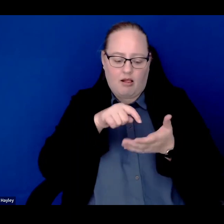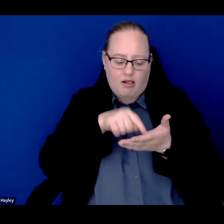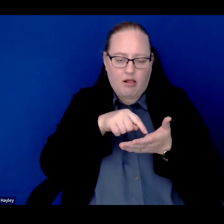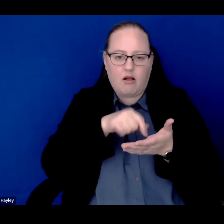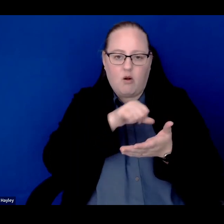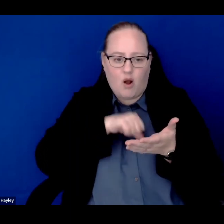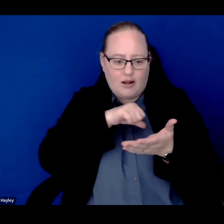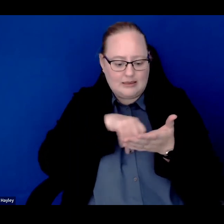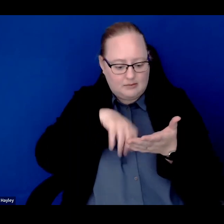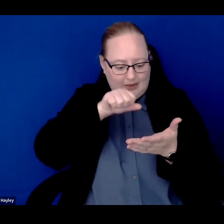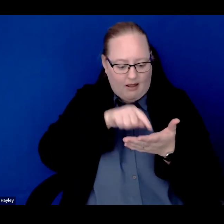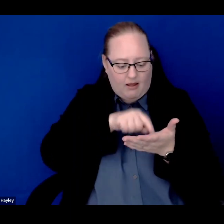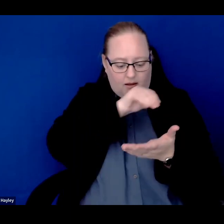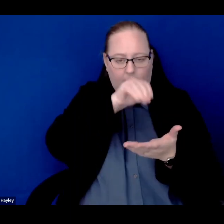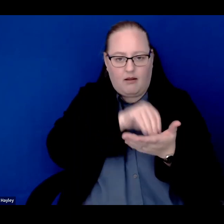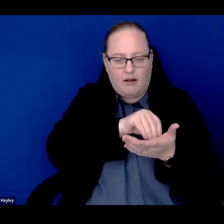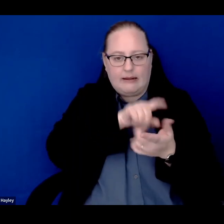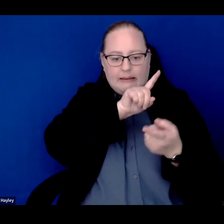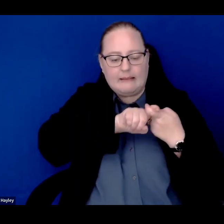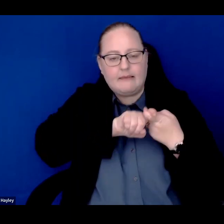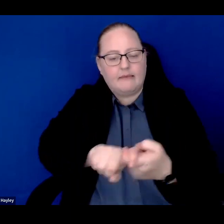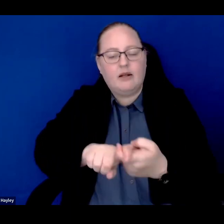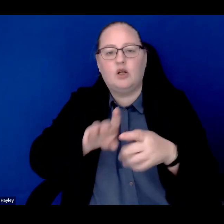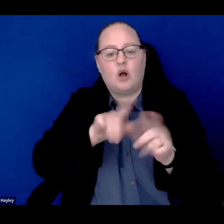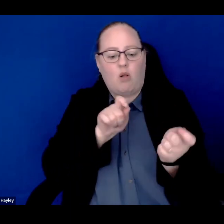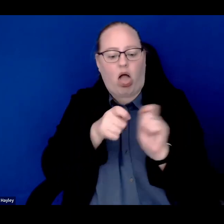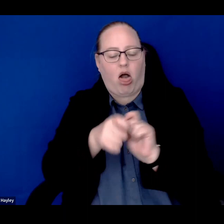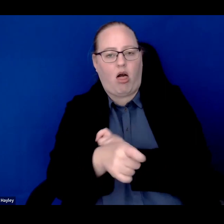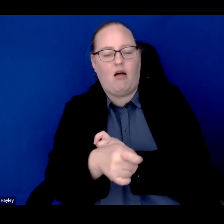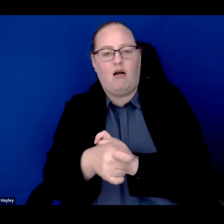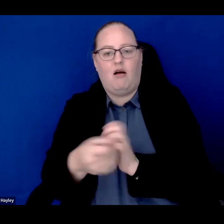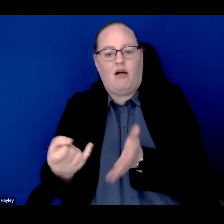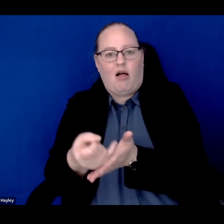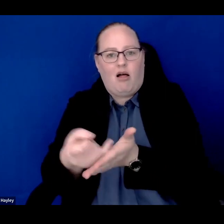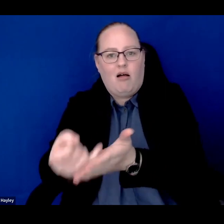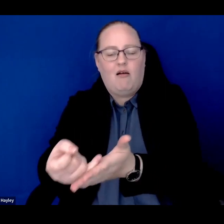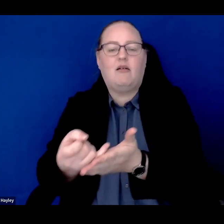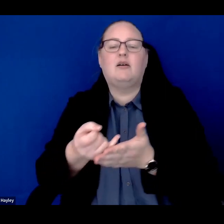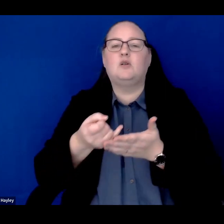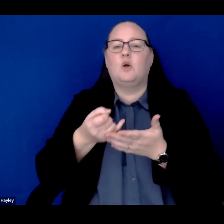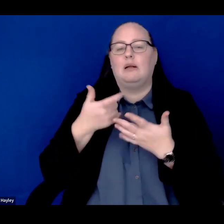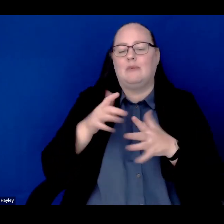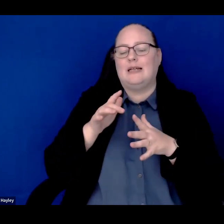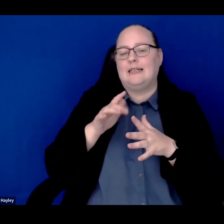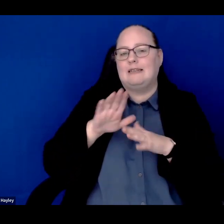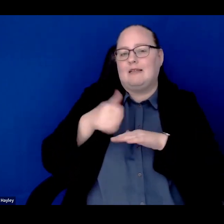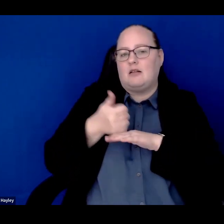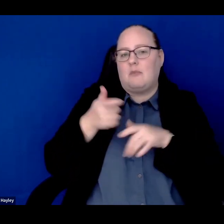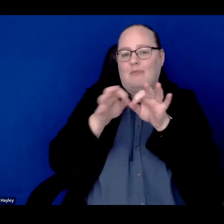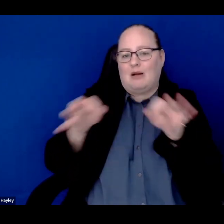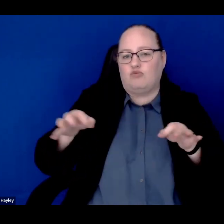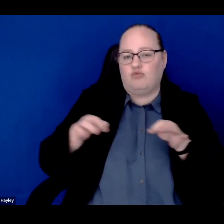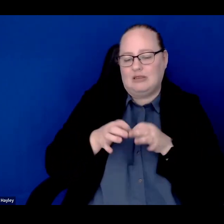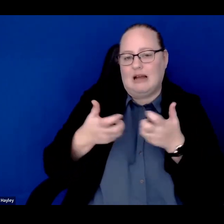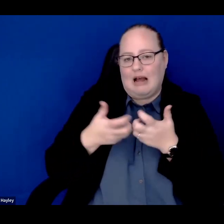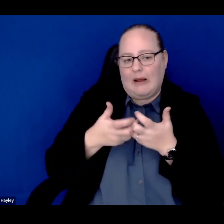principles and setting clear guidelines and boundaries for how different actors can engage with Doughnut economics. But, you know, have you